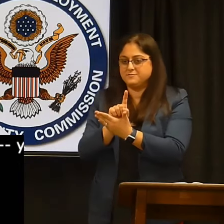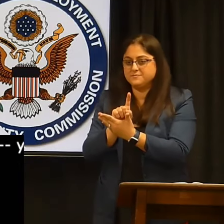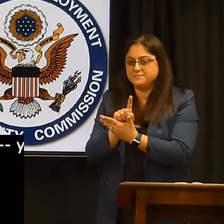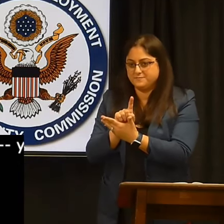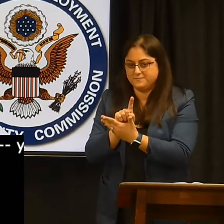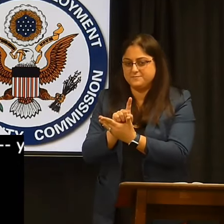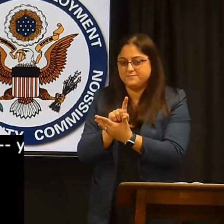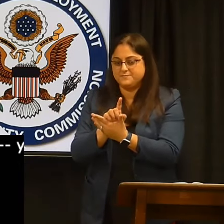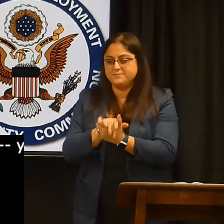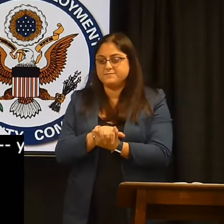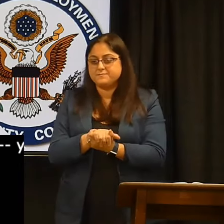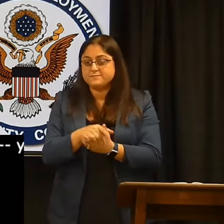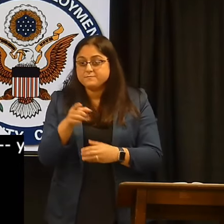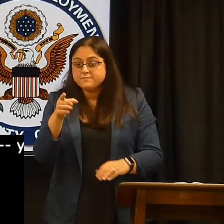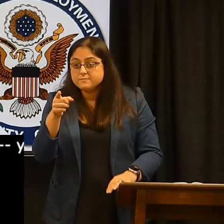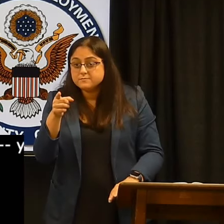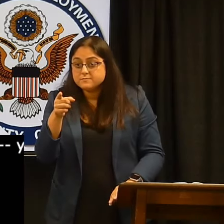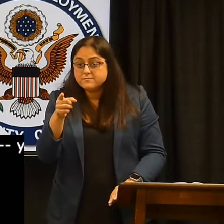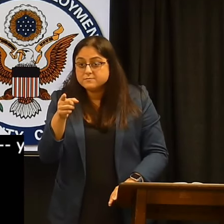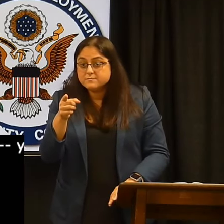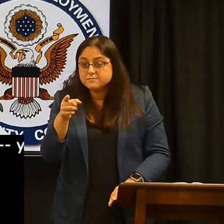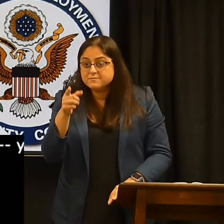those hours, for those work hours.